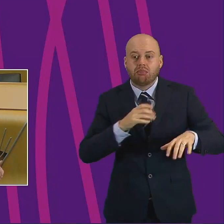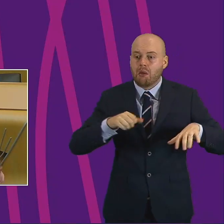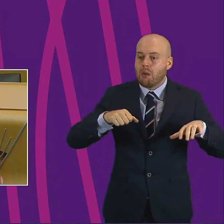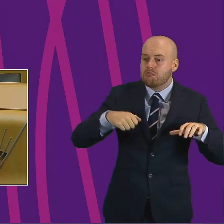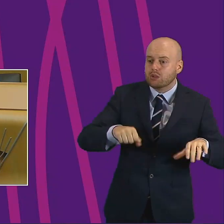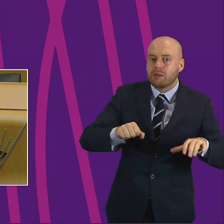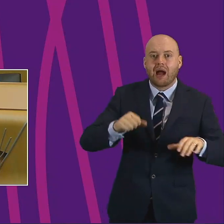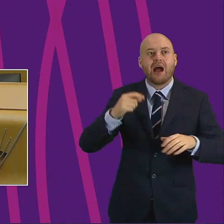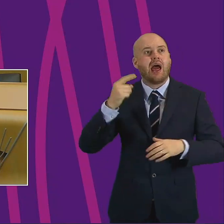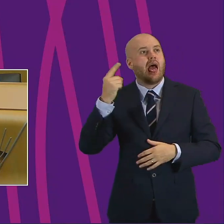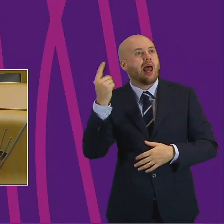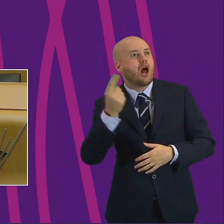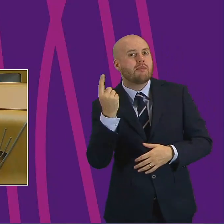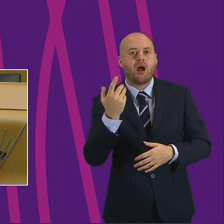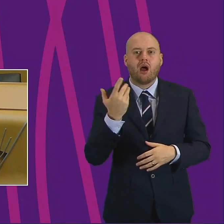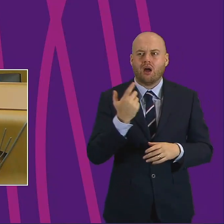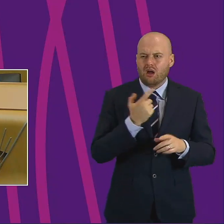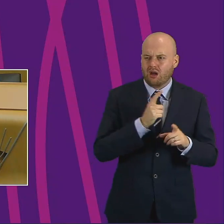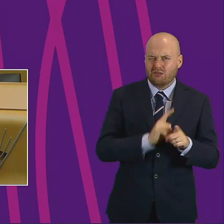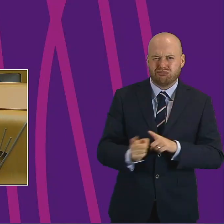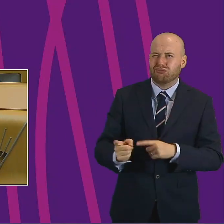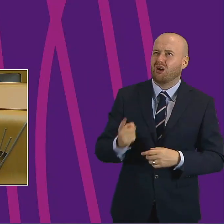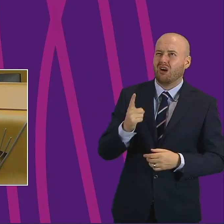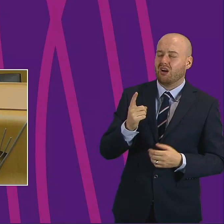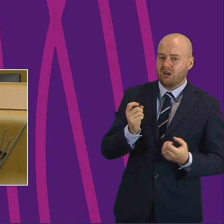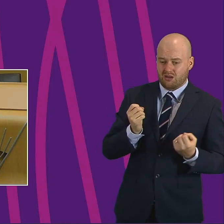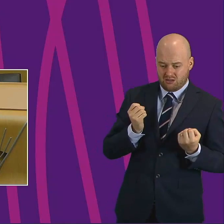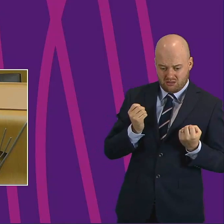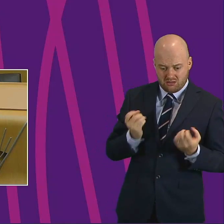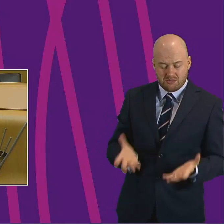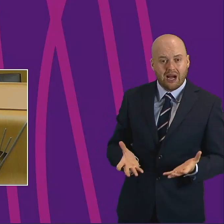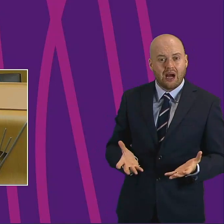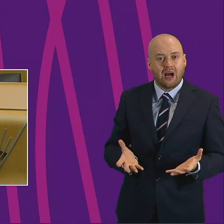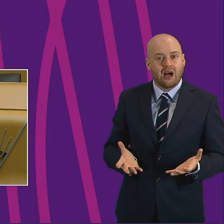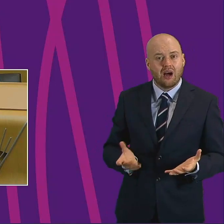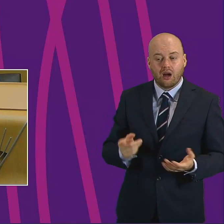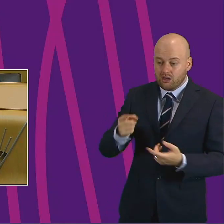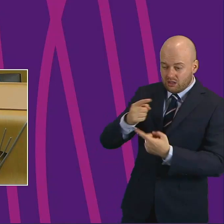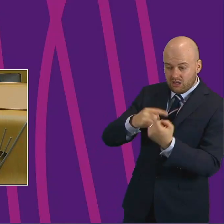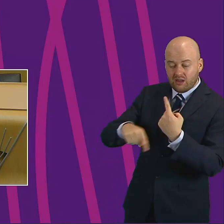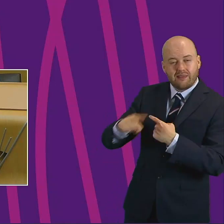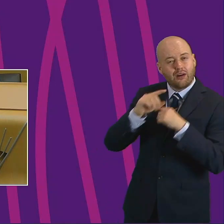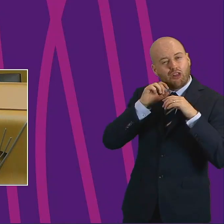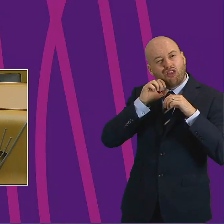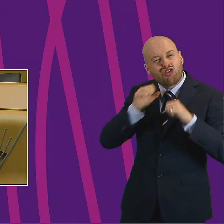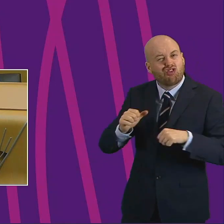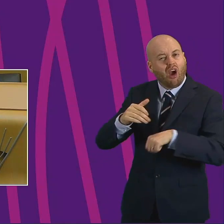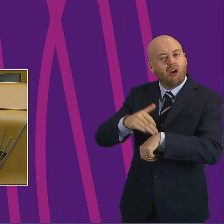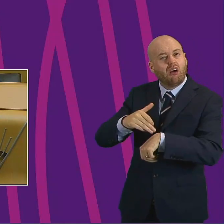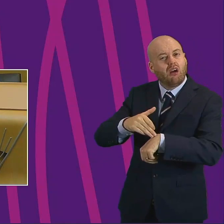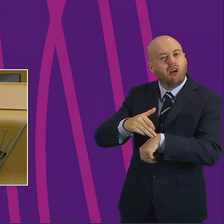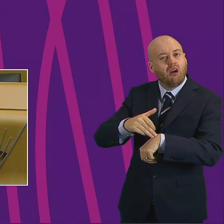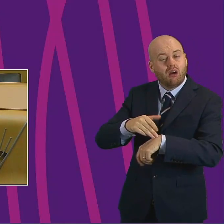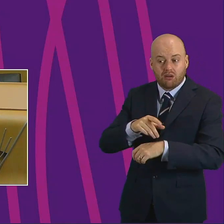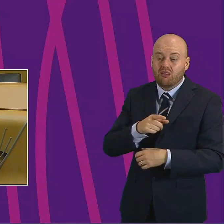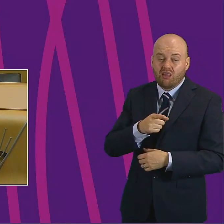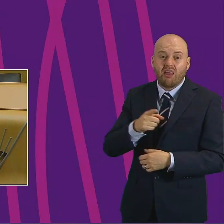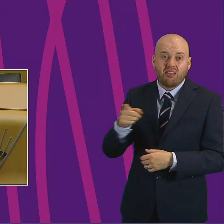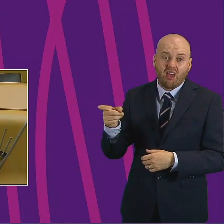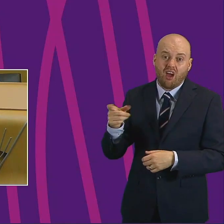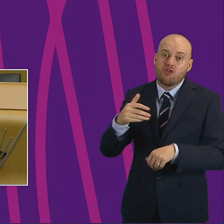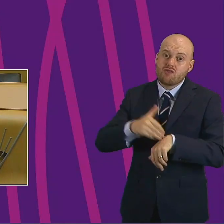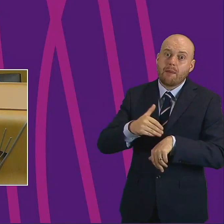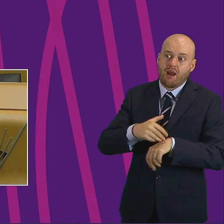people walking about. But whilst I say these people were thugs and the actions they took were criminal, I think there's more